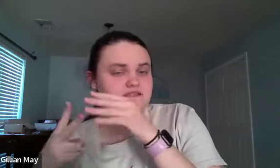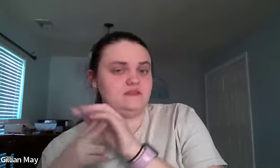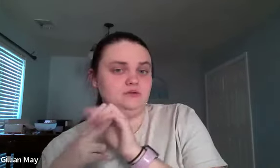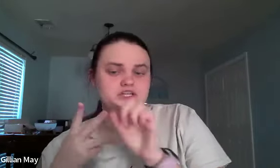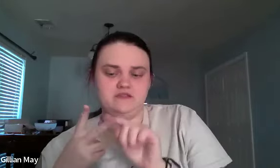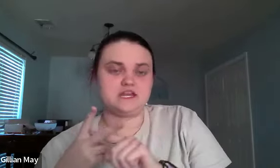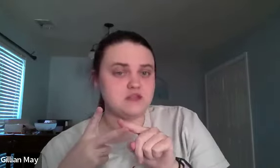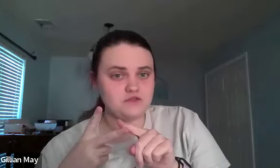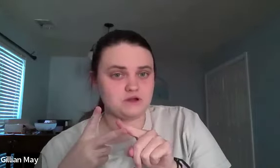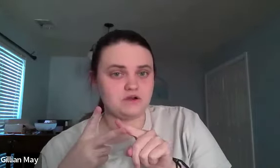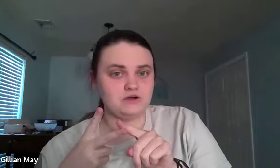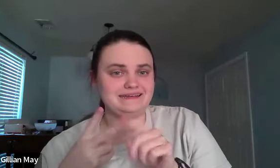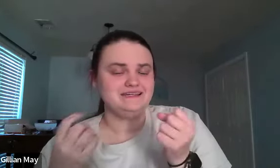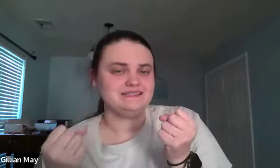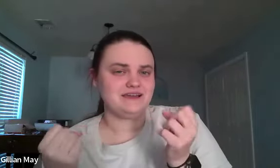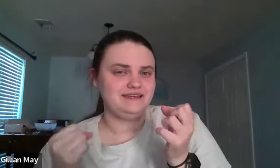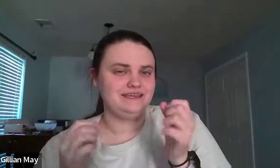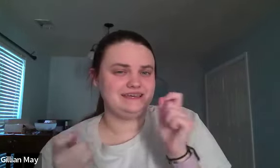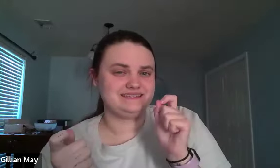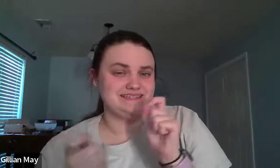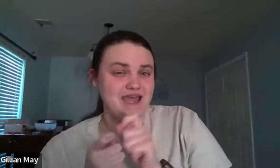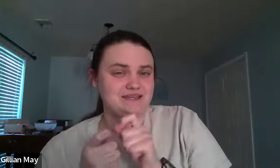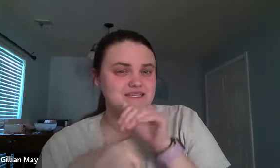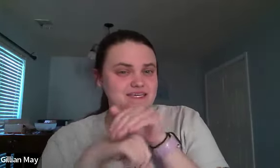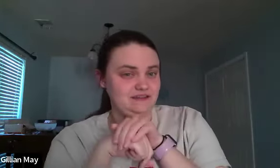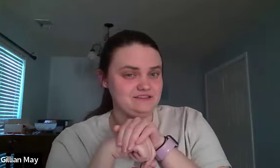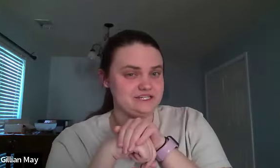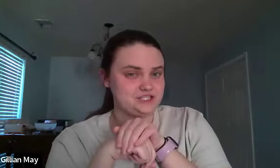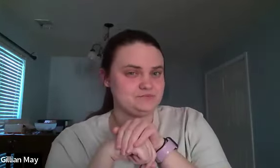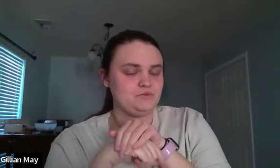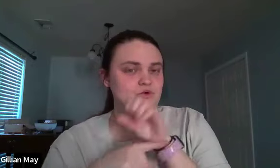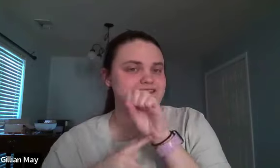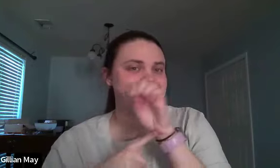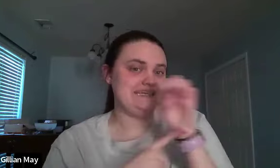Sign Language, and then another one called Signing Exact English, or SEE.